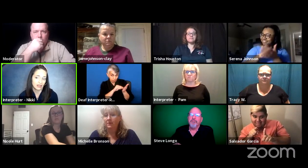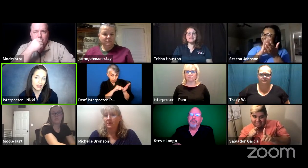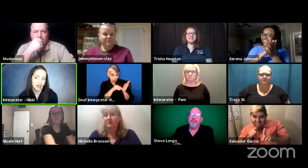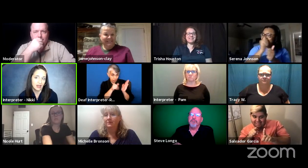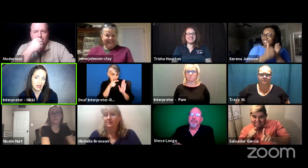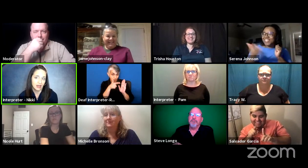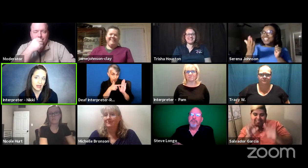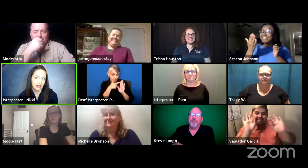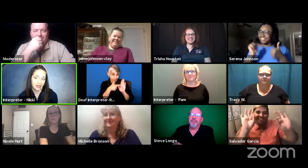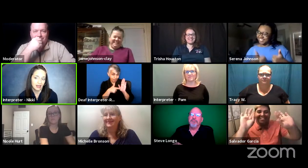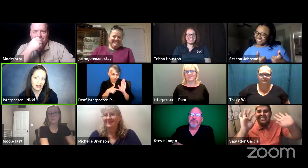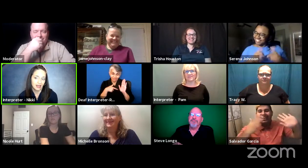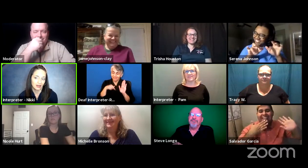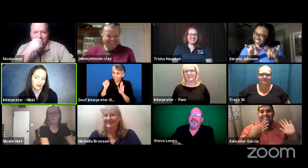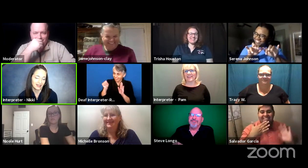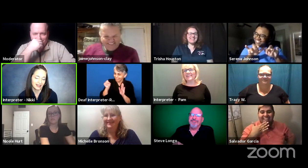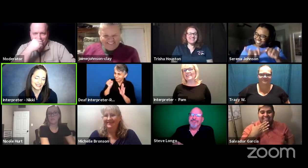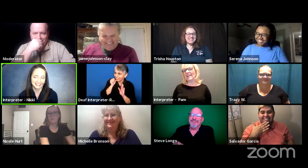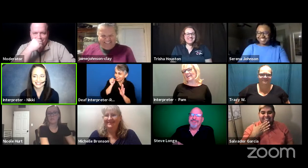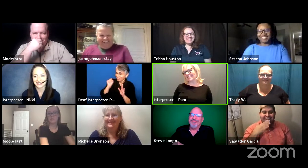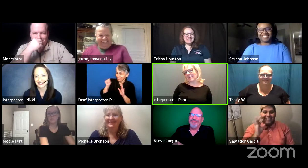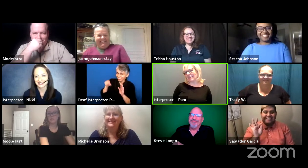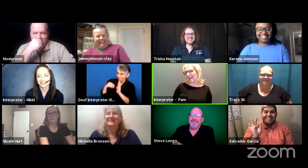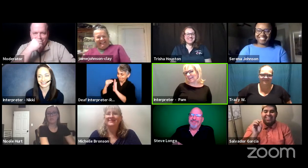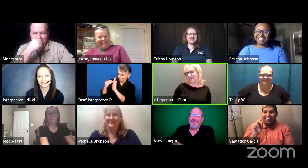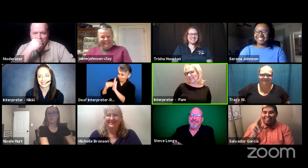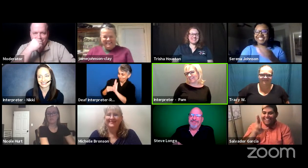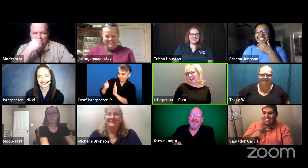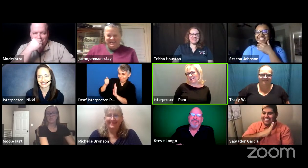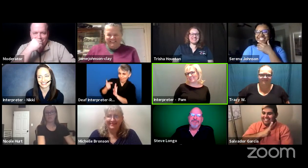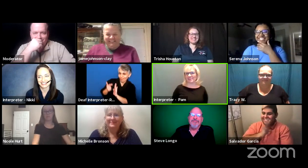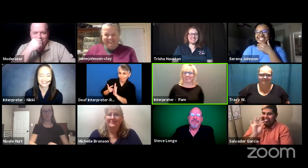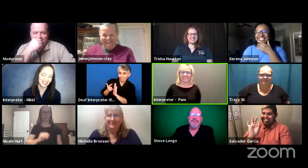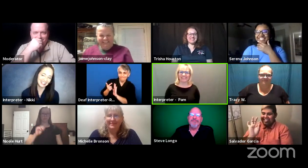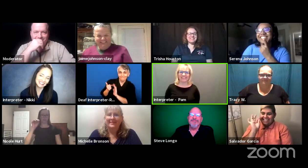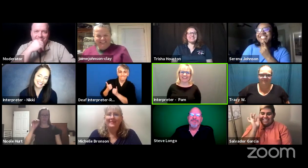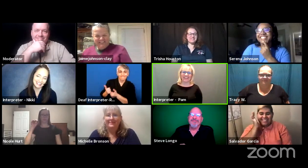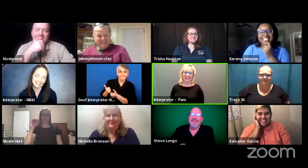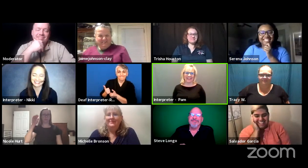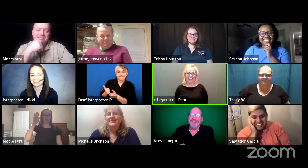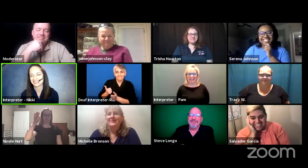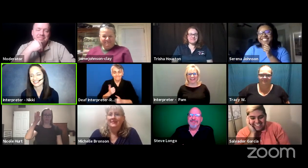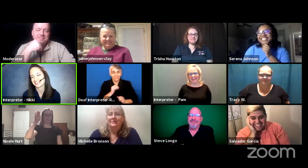that? Okay. Just Yes, checking I in. got it all down. Making sure.